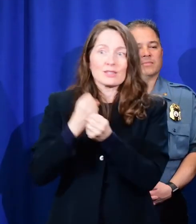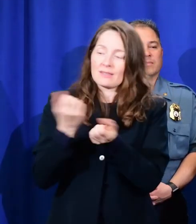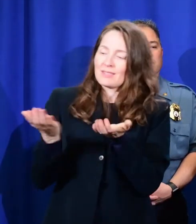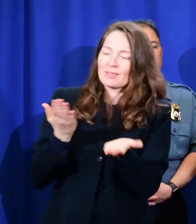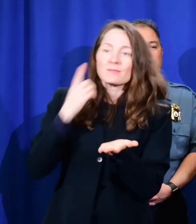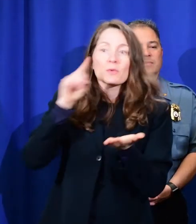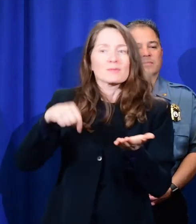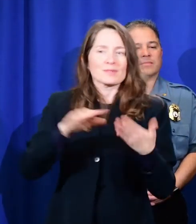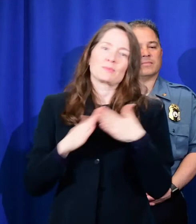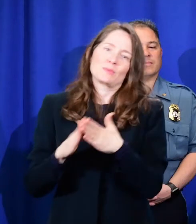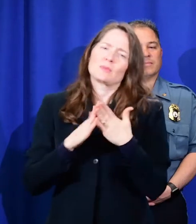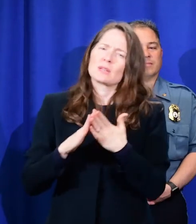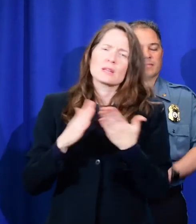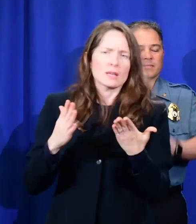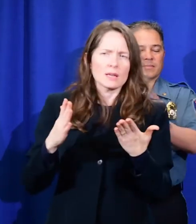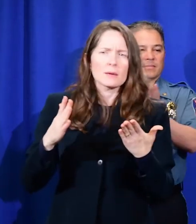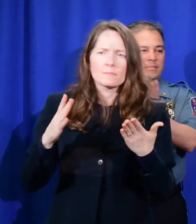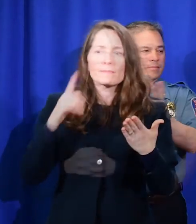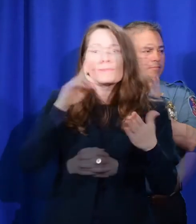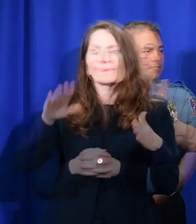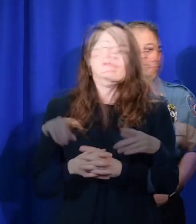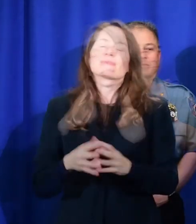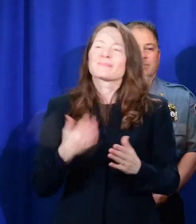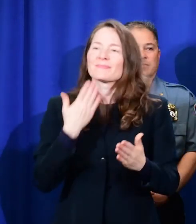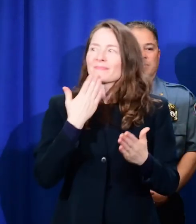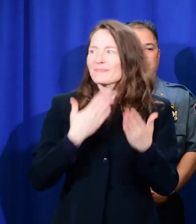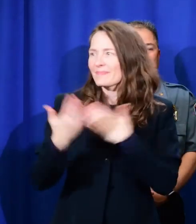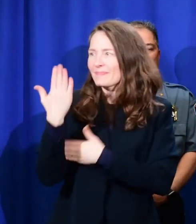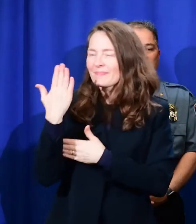to our children. Thank you.